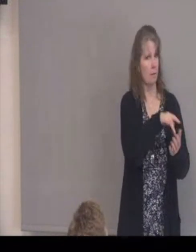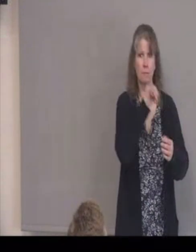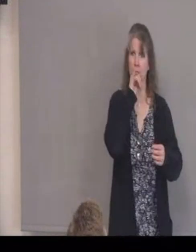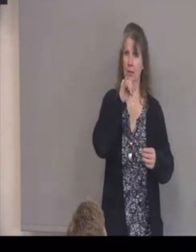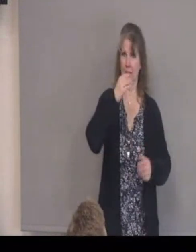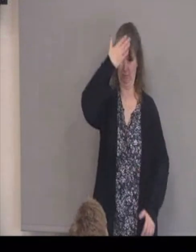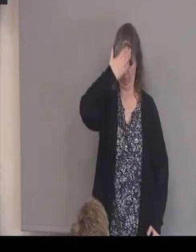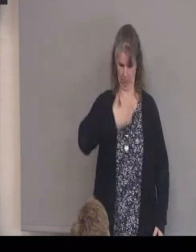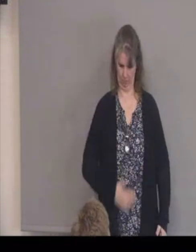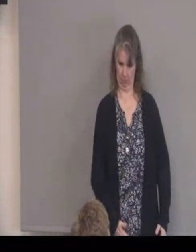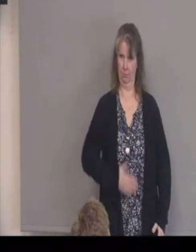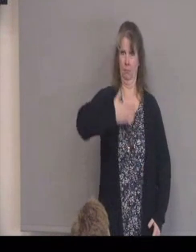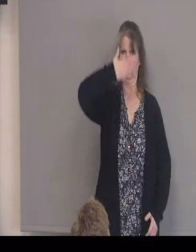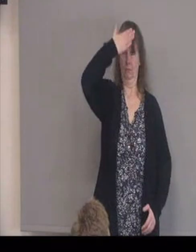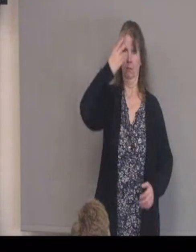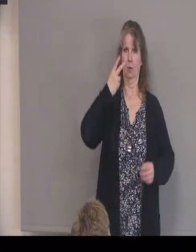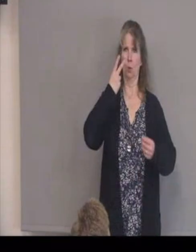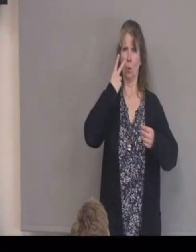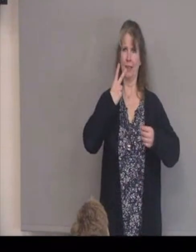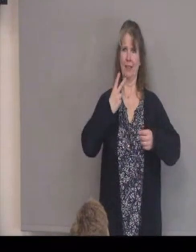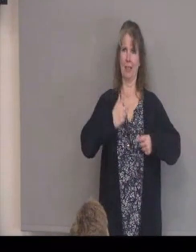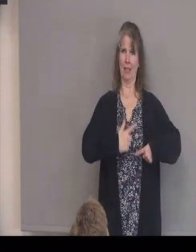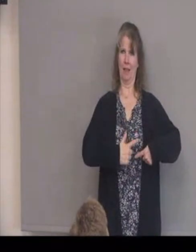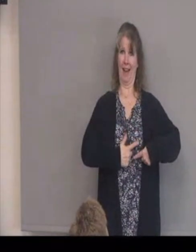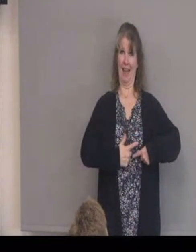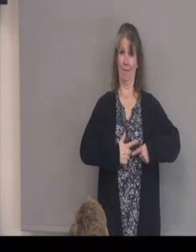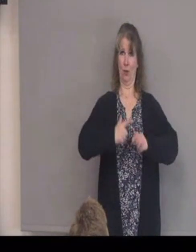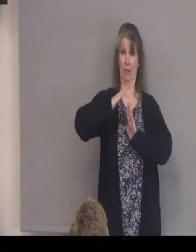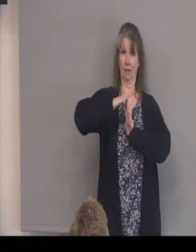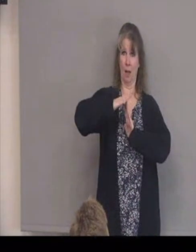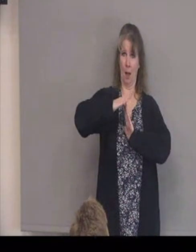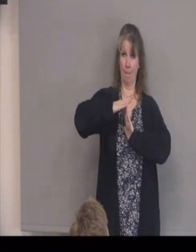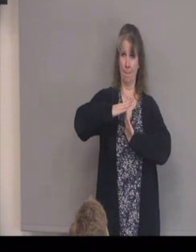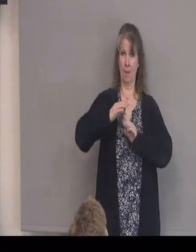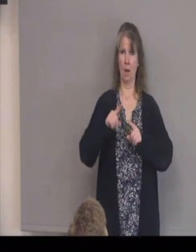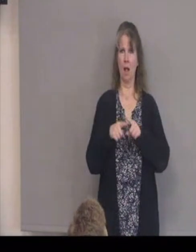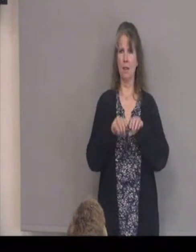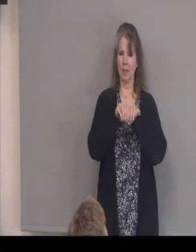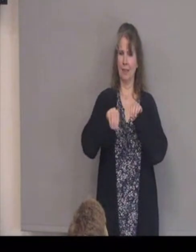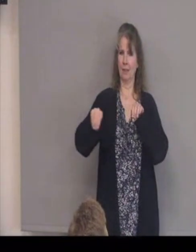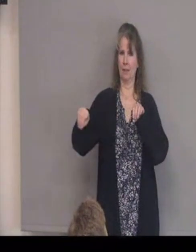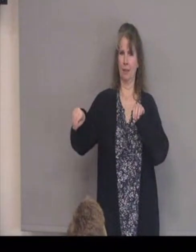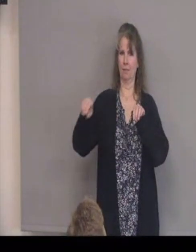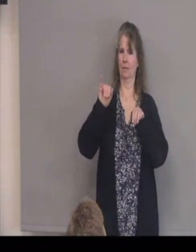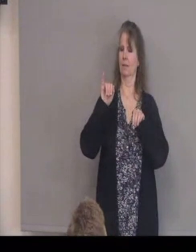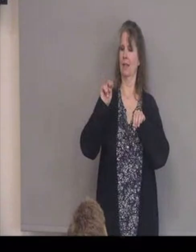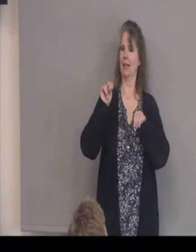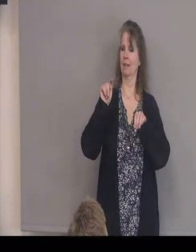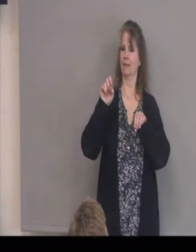In that center photo is the coronal plane. You can see the liver up at the